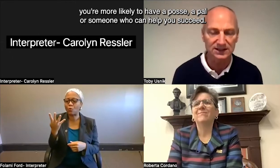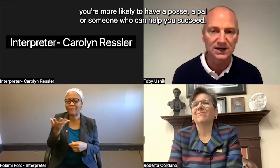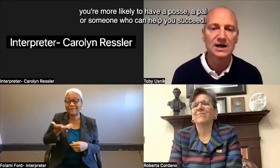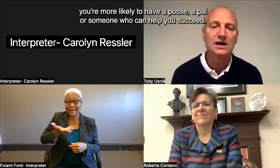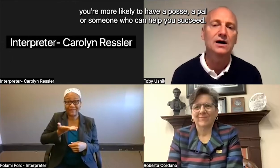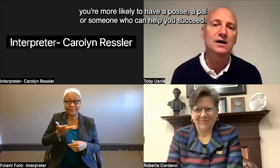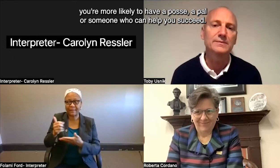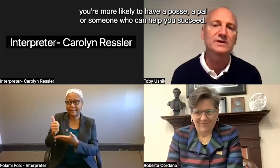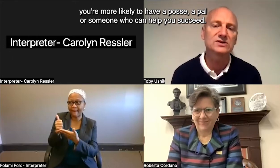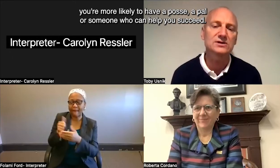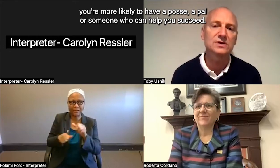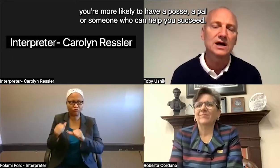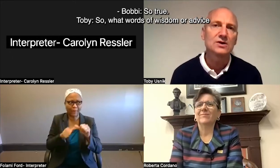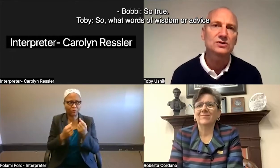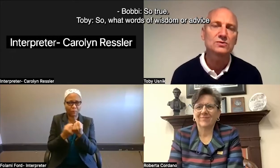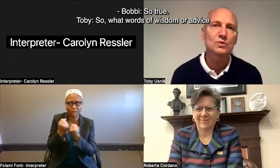succeed.